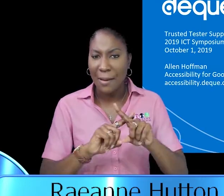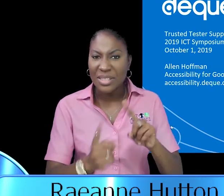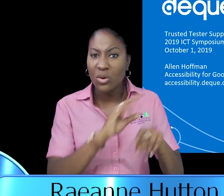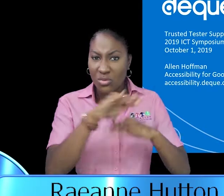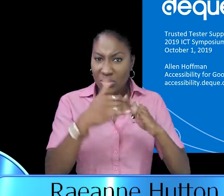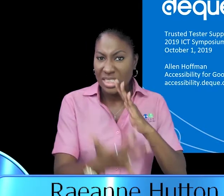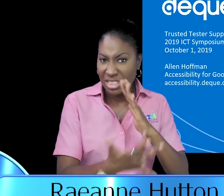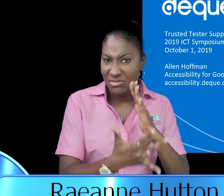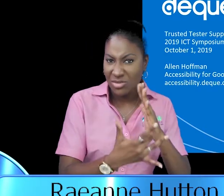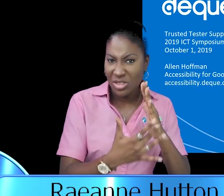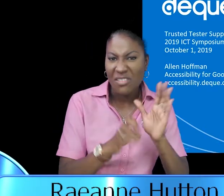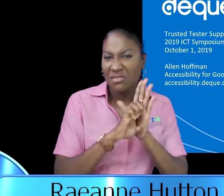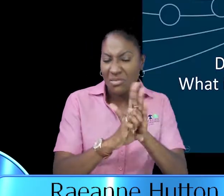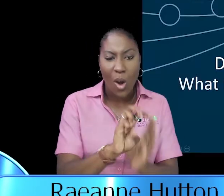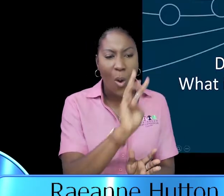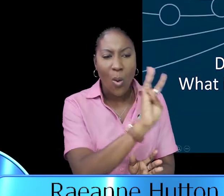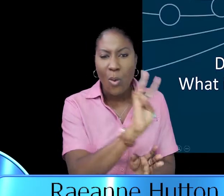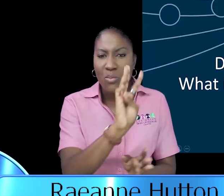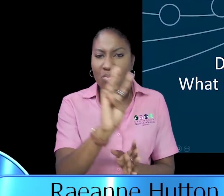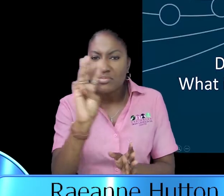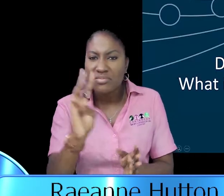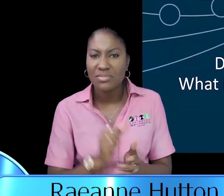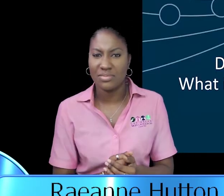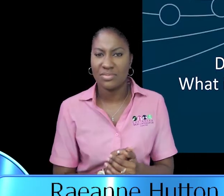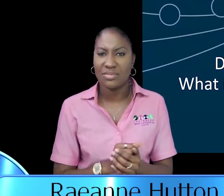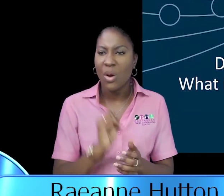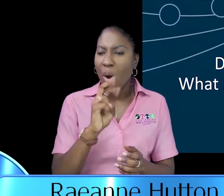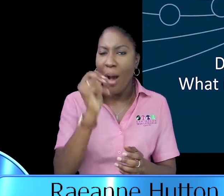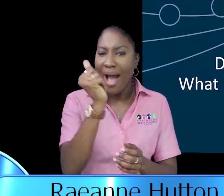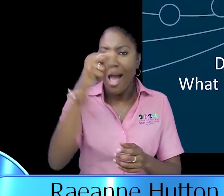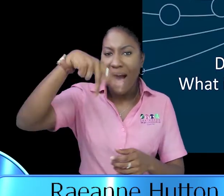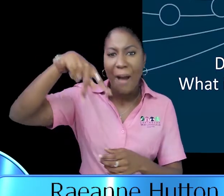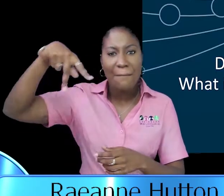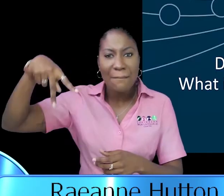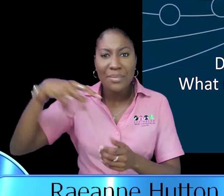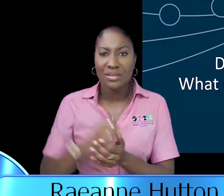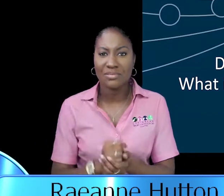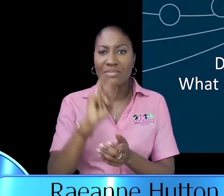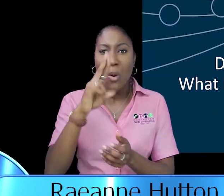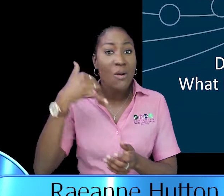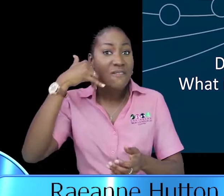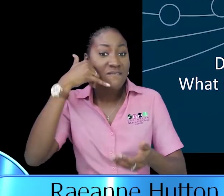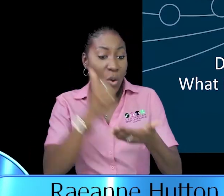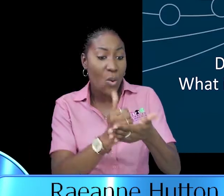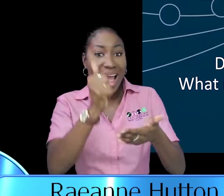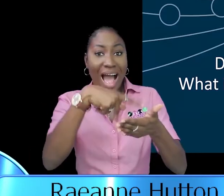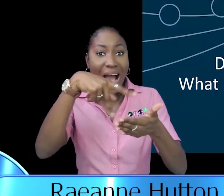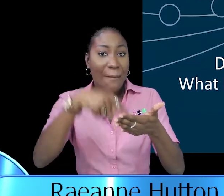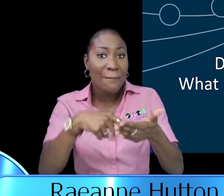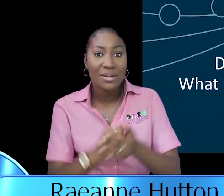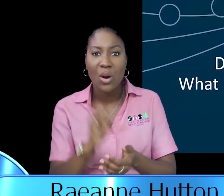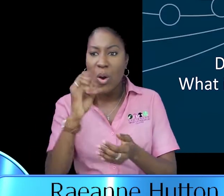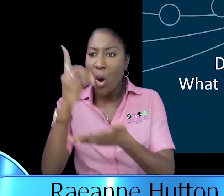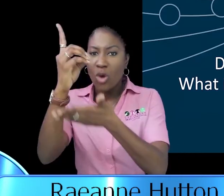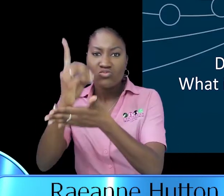But that digital content can be web pages, it can be web applications, it could be mobile apps, it could be